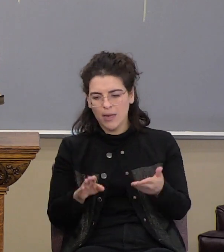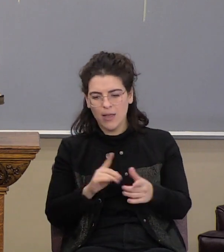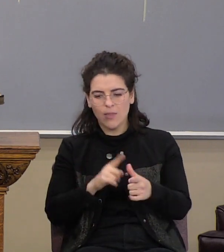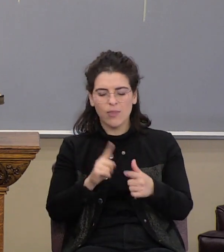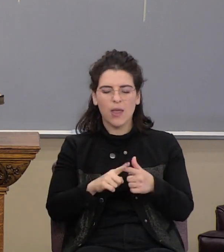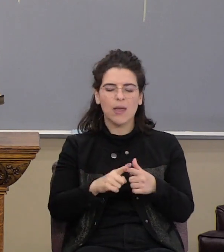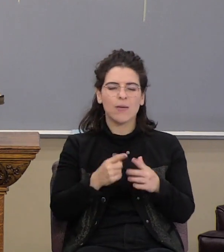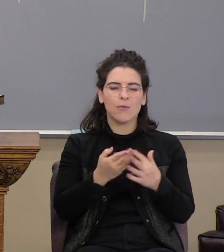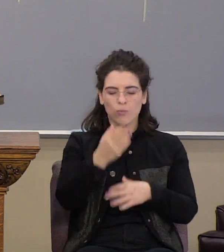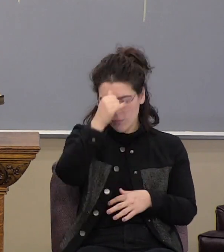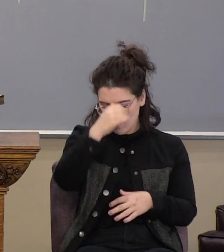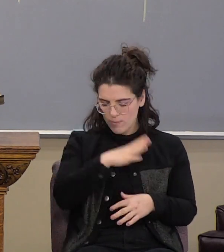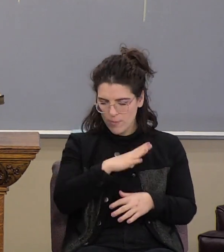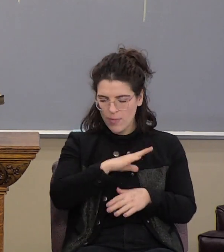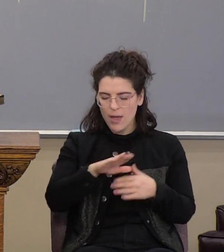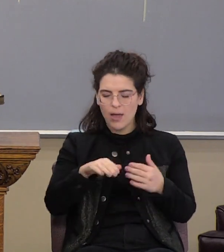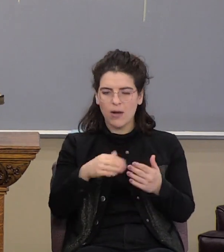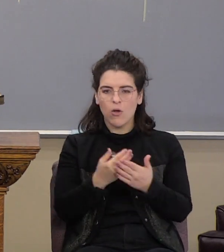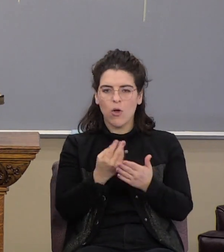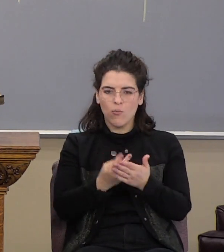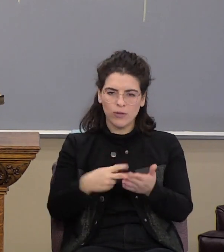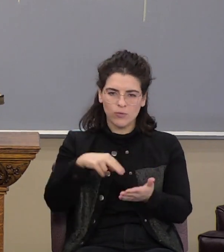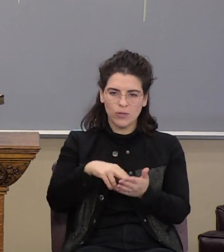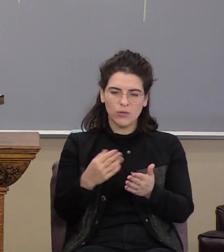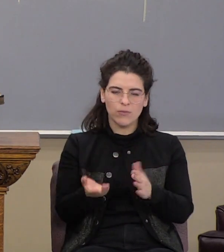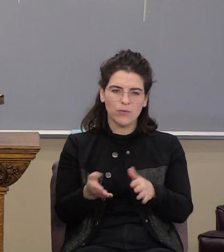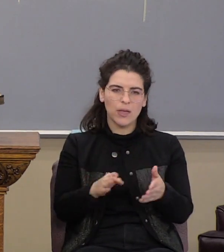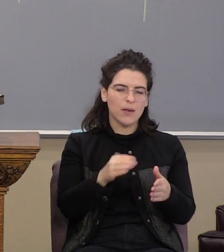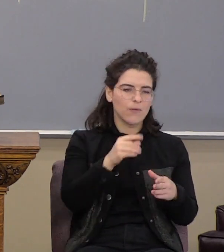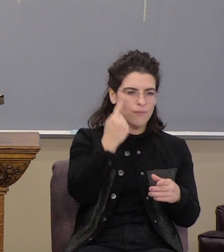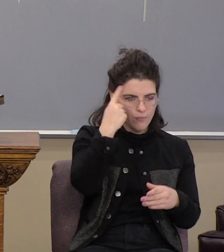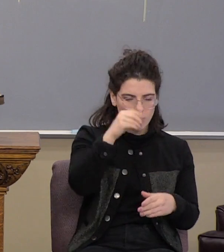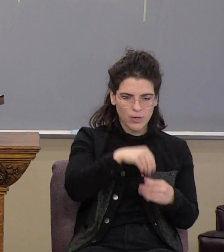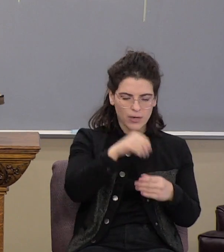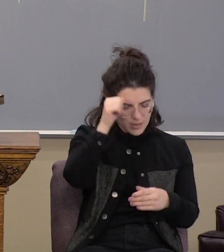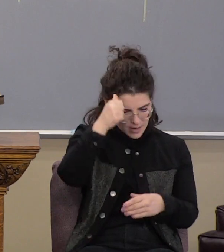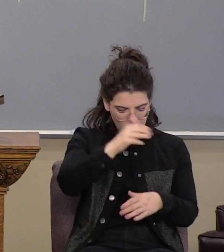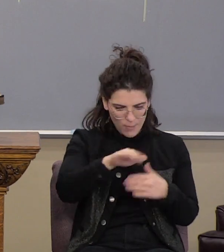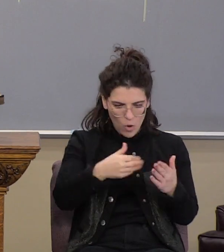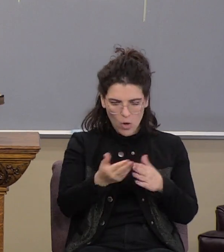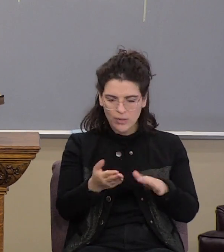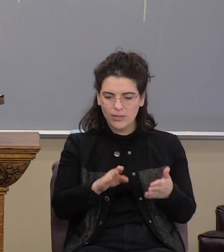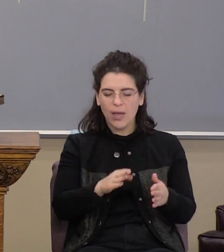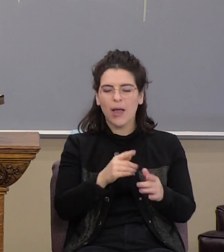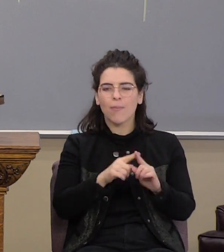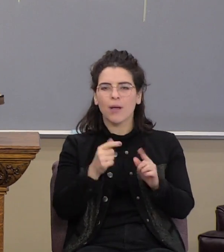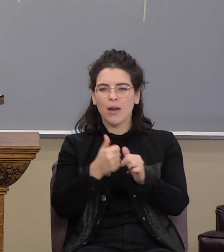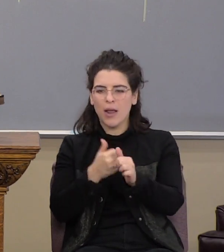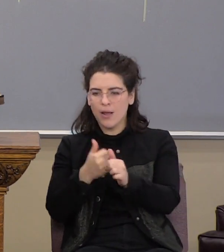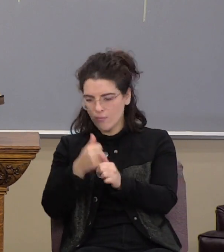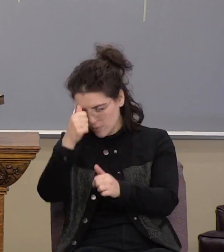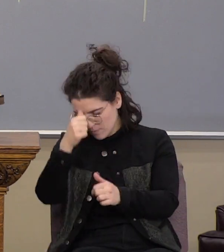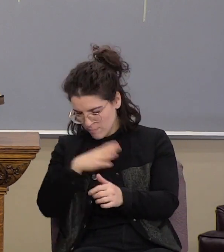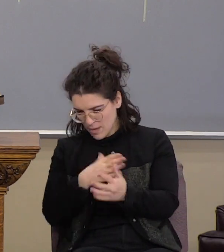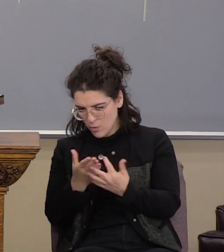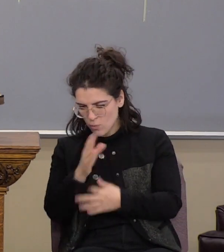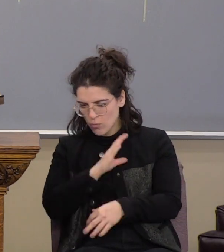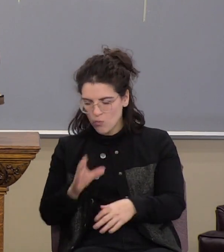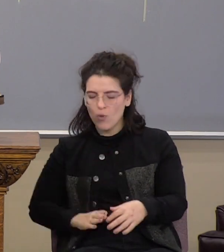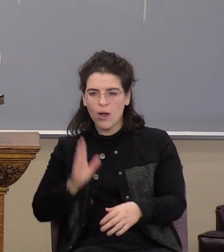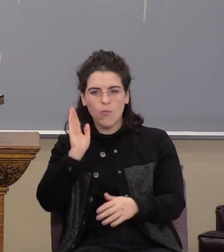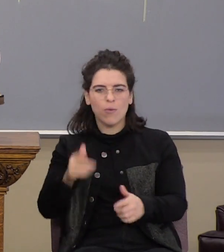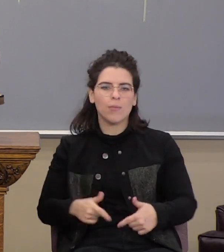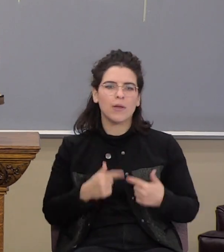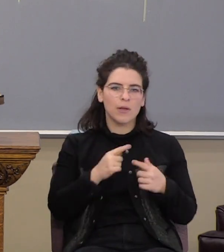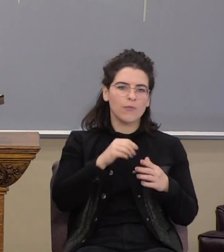die, even so in Christ shall all be made alive. But every man in his own order, Christ the first fruits, afterward they that are Christ at